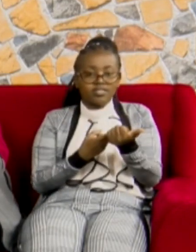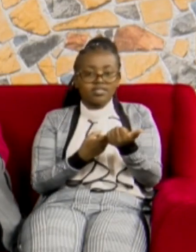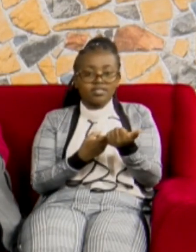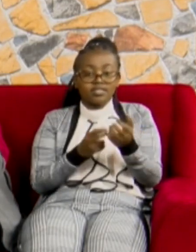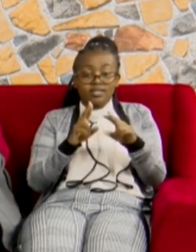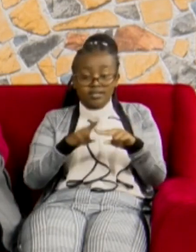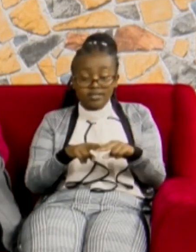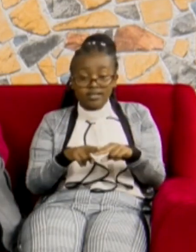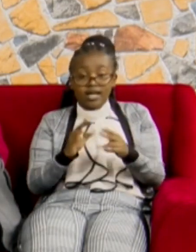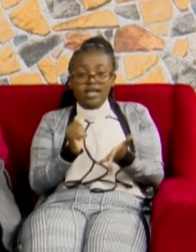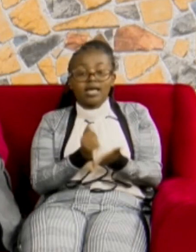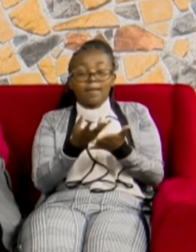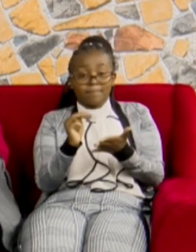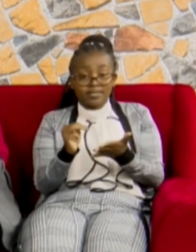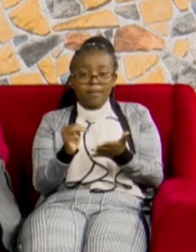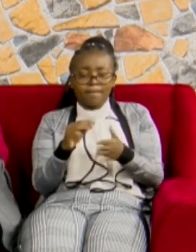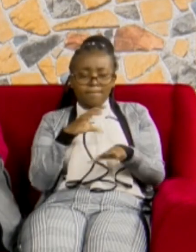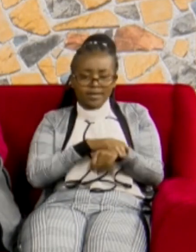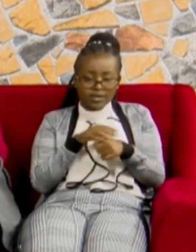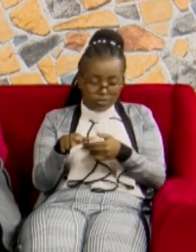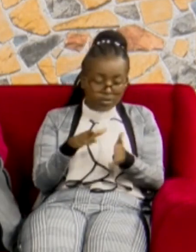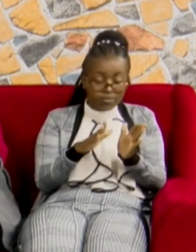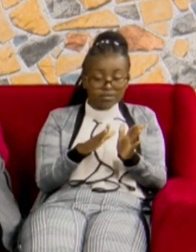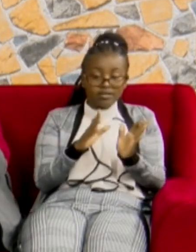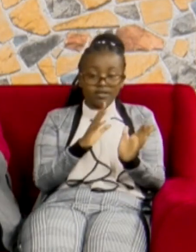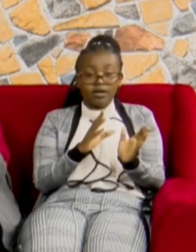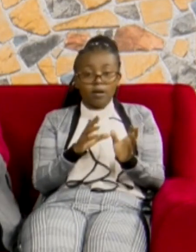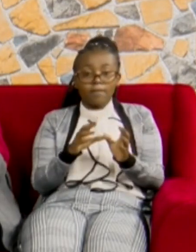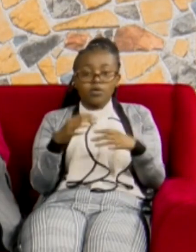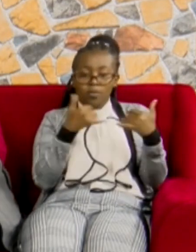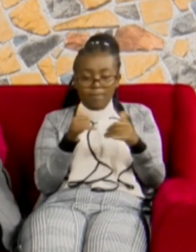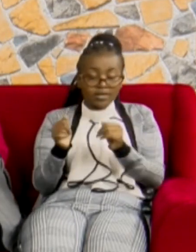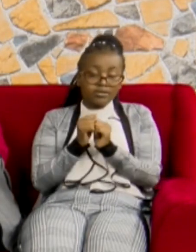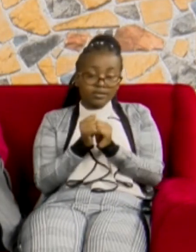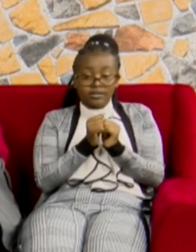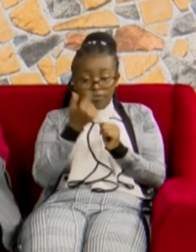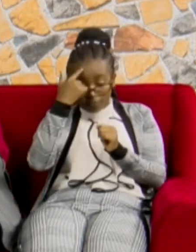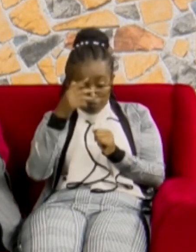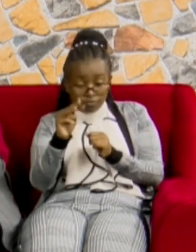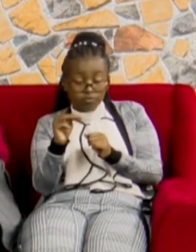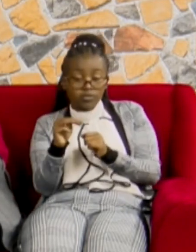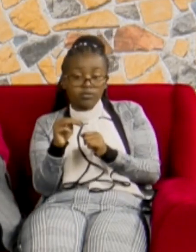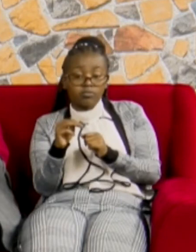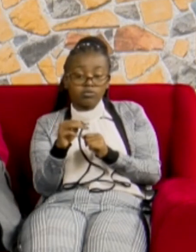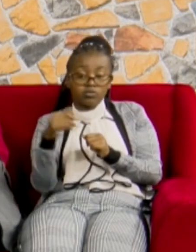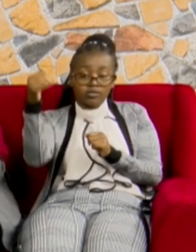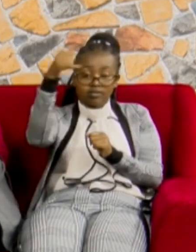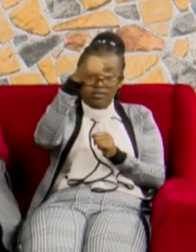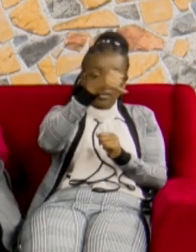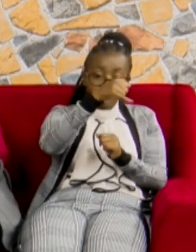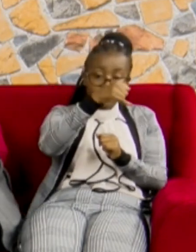kind of sit down and help them, like, find ways and common ground to play together. And for them, they choose art because we both like